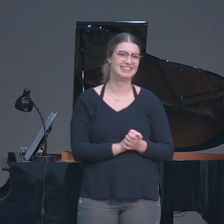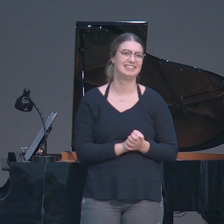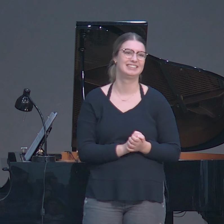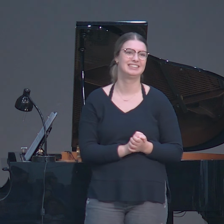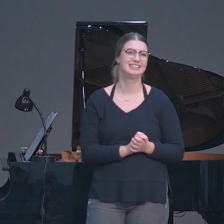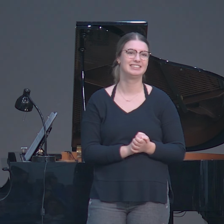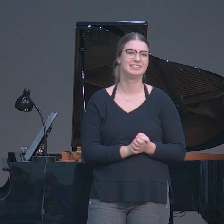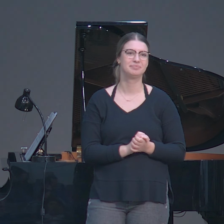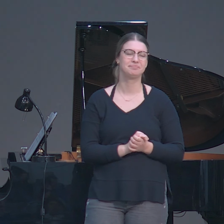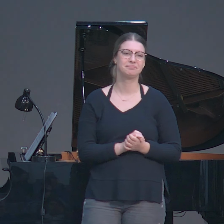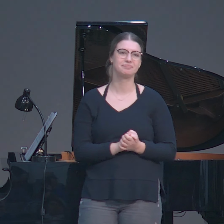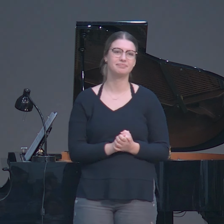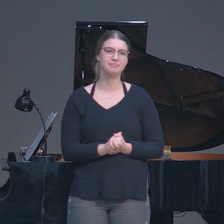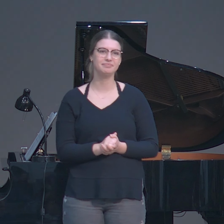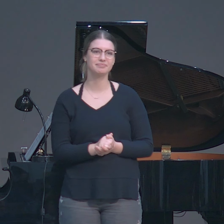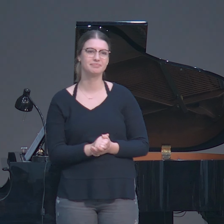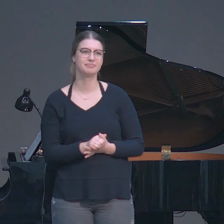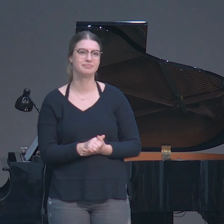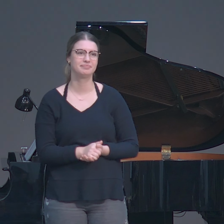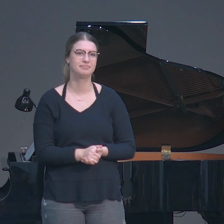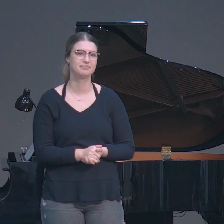That's not what he's talking about.